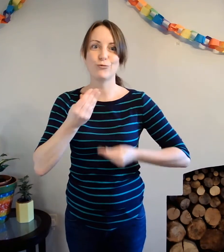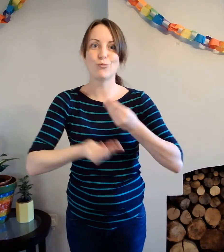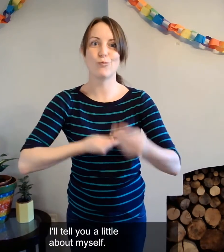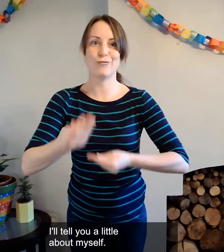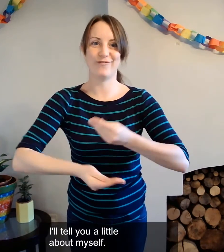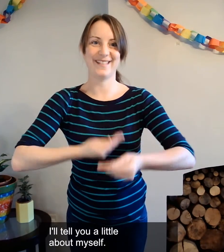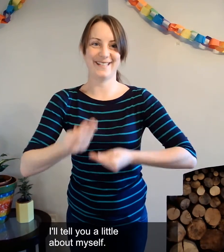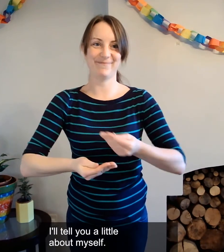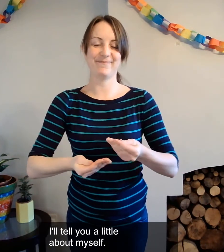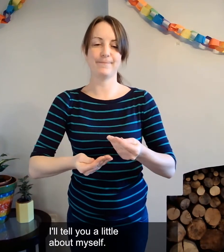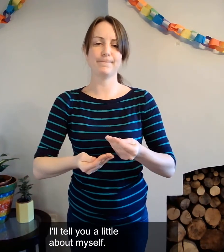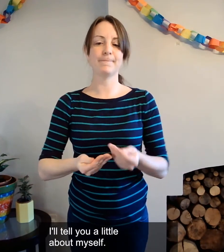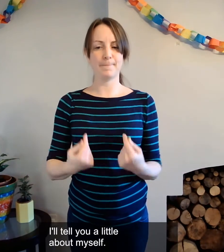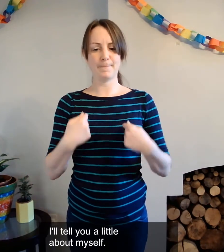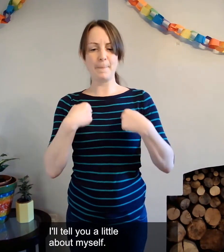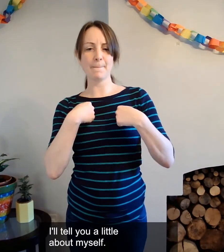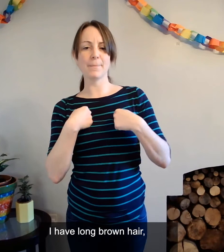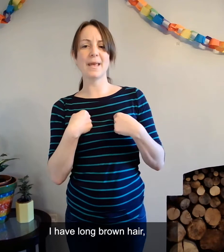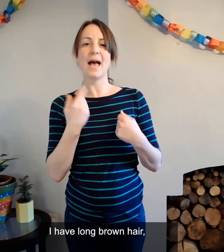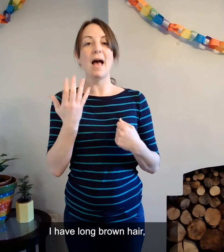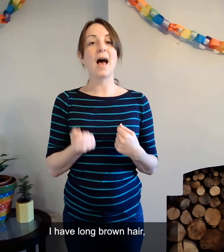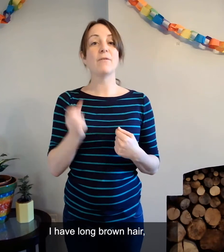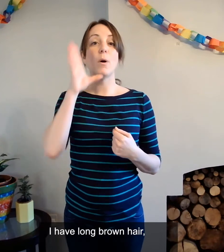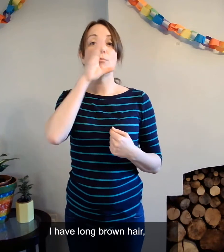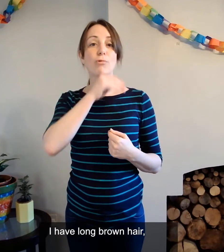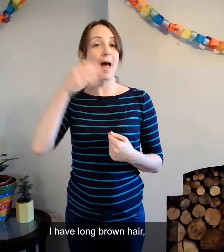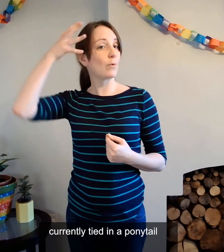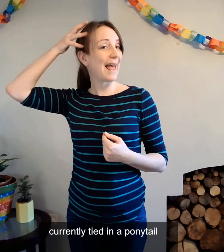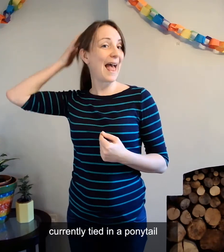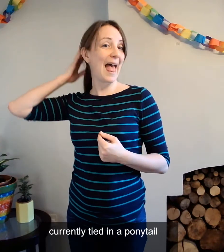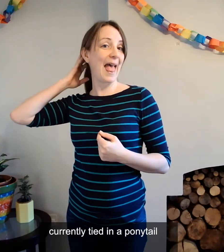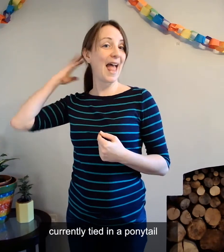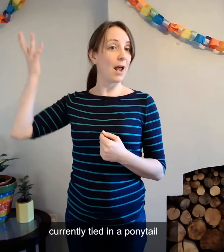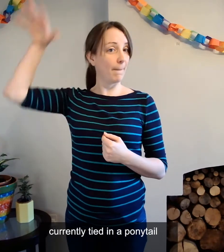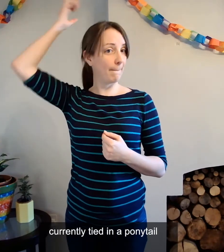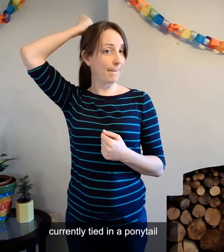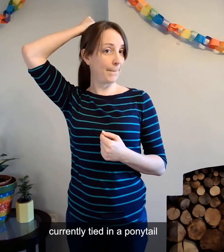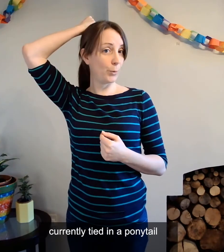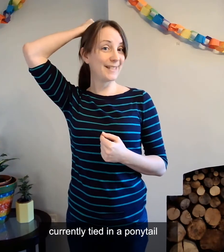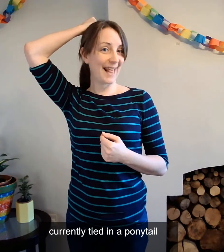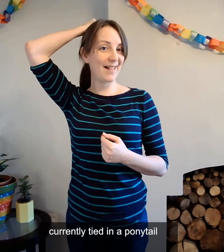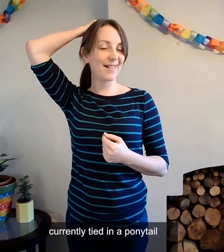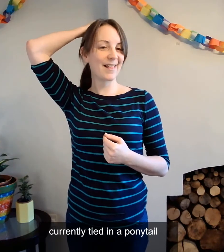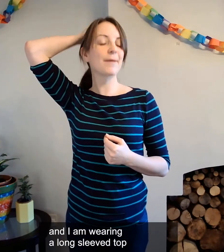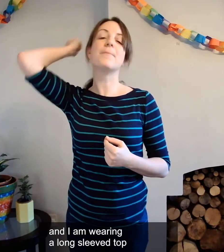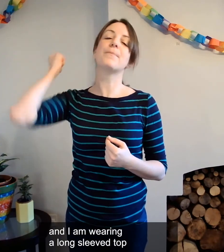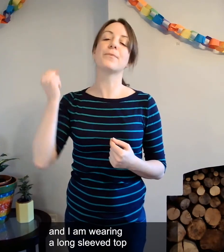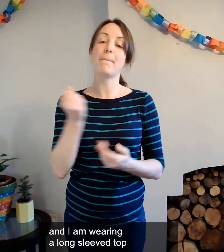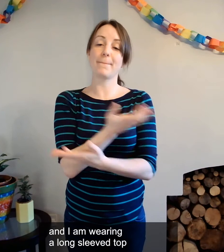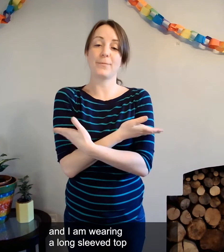I'll tell you a little about myself. I have long brown hair currently tied in a ponytail, and I am